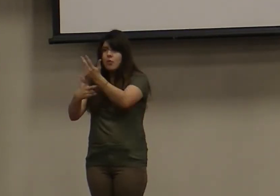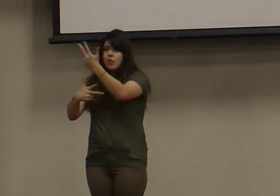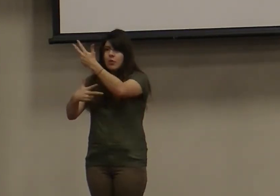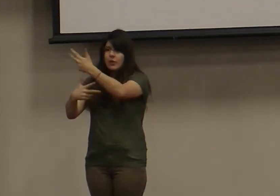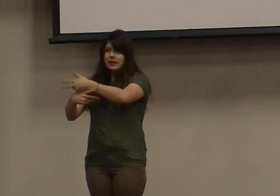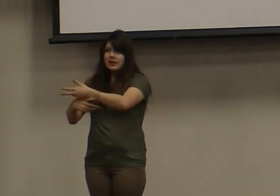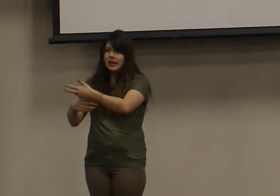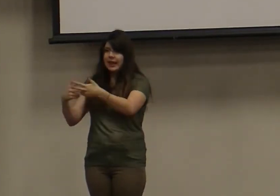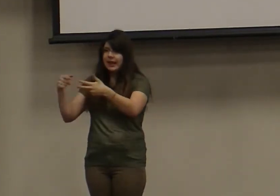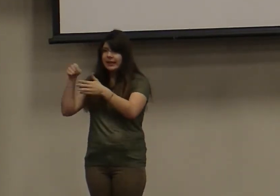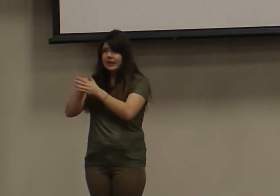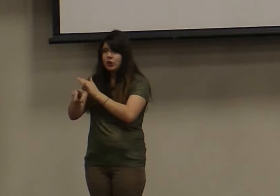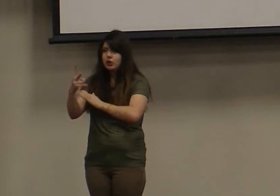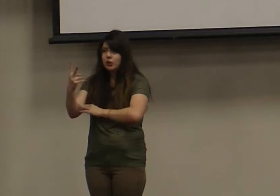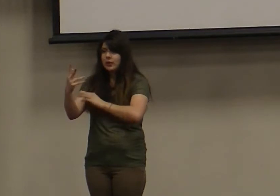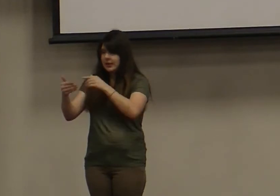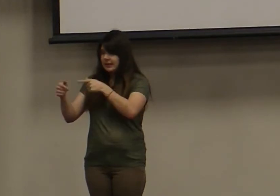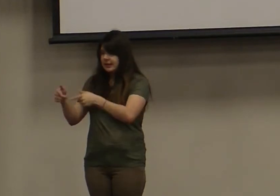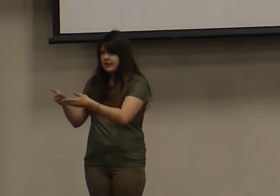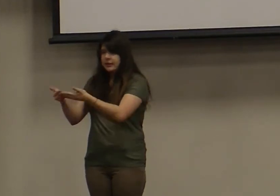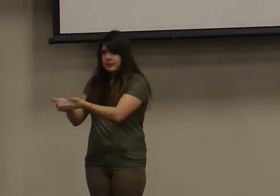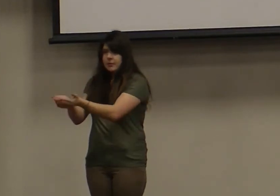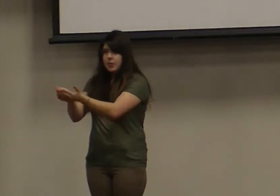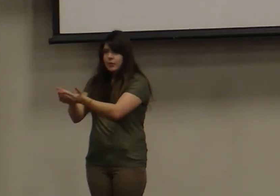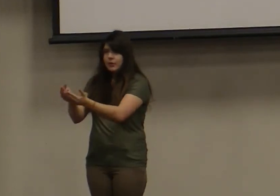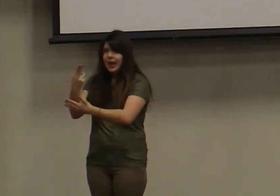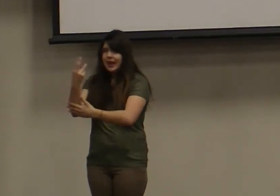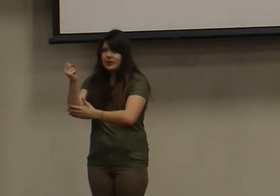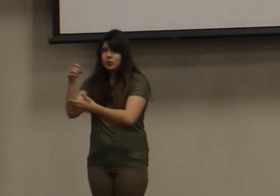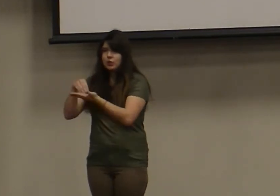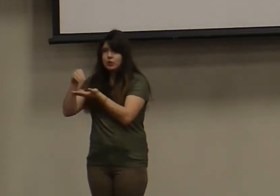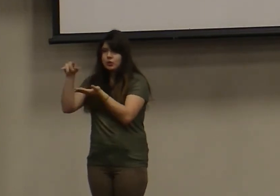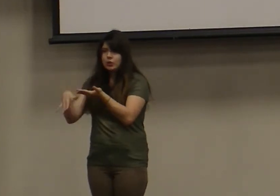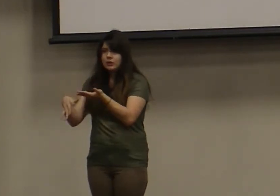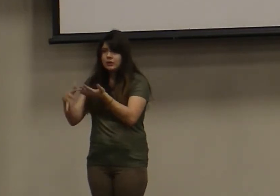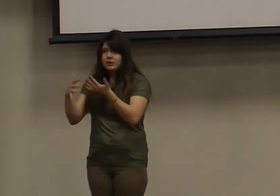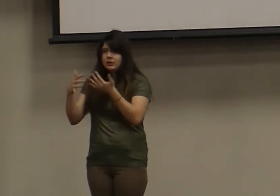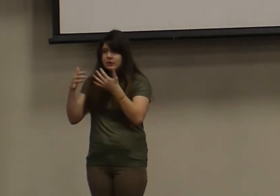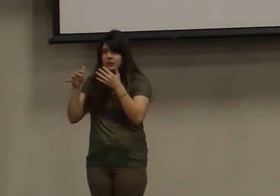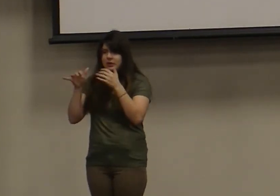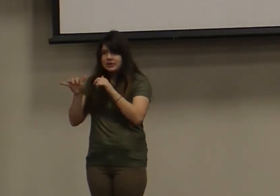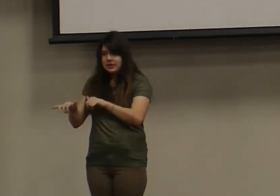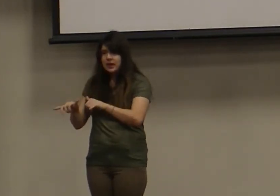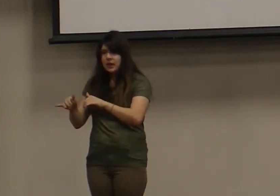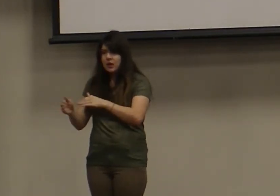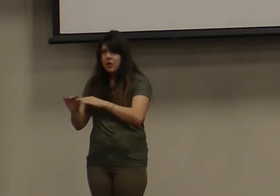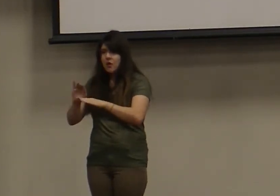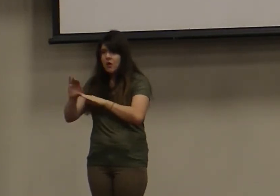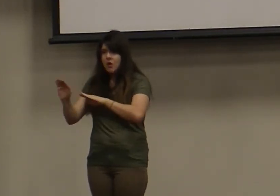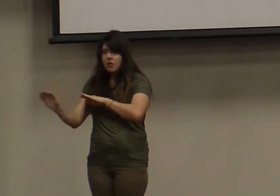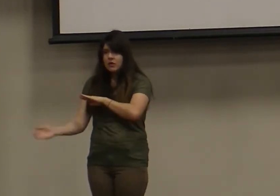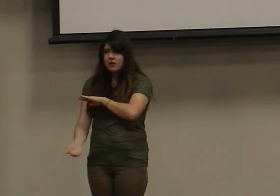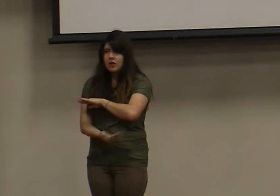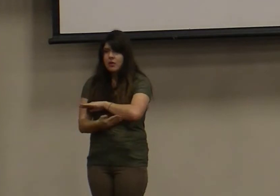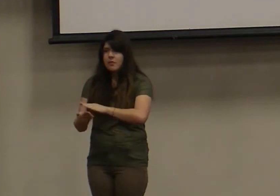killing the two that were in the boat. High school students who stayed all night long out there in the water before anybody found